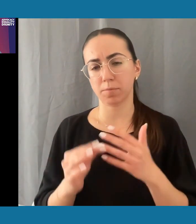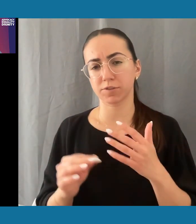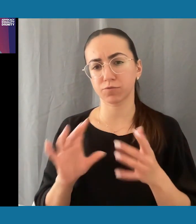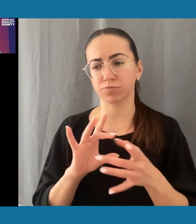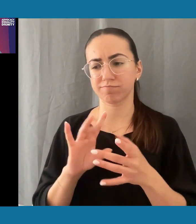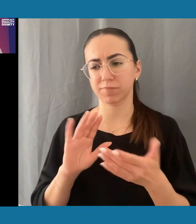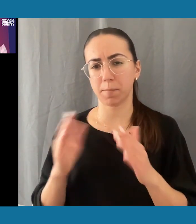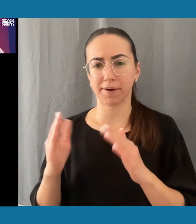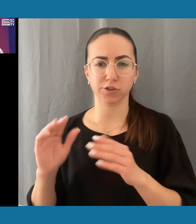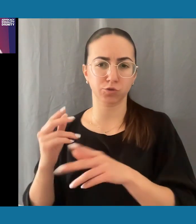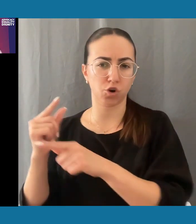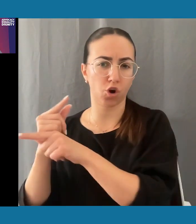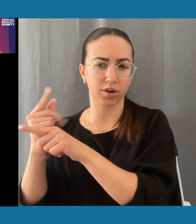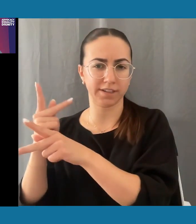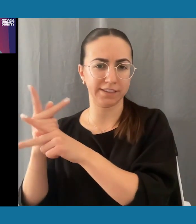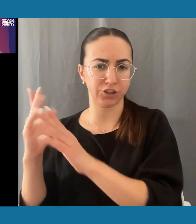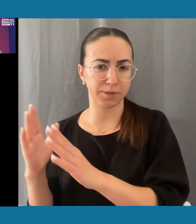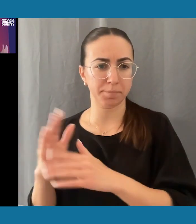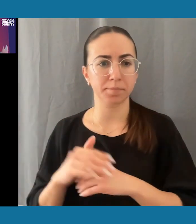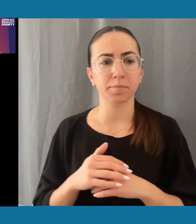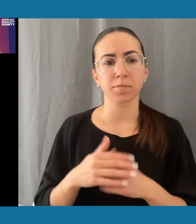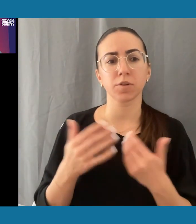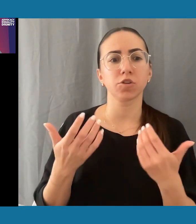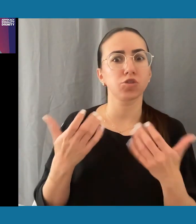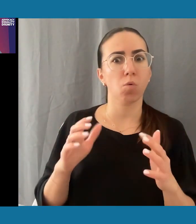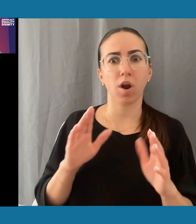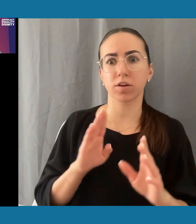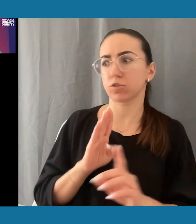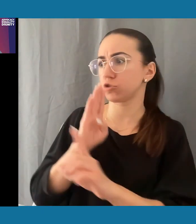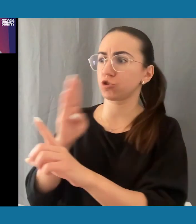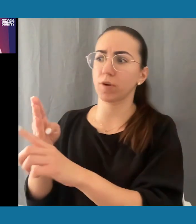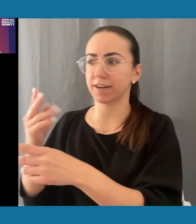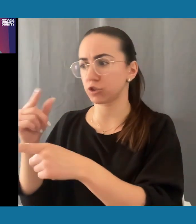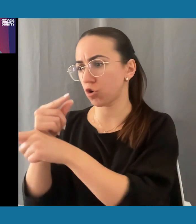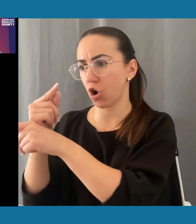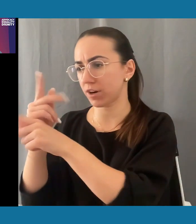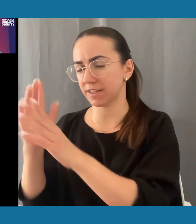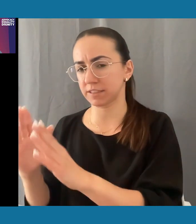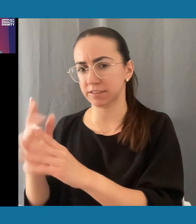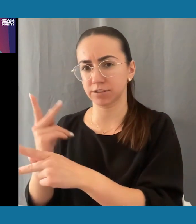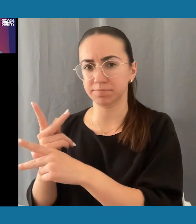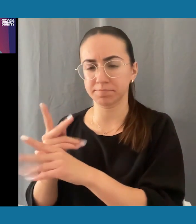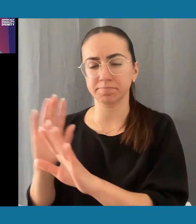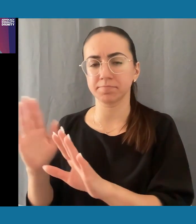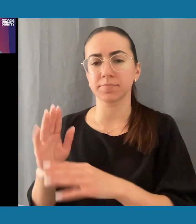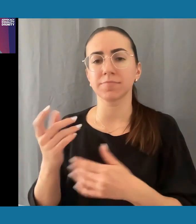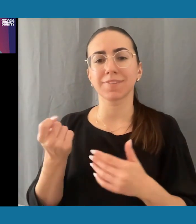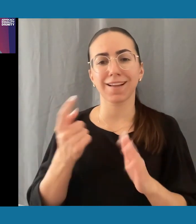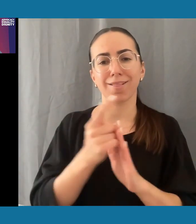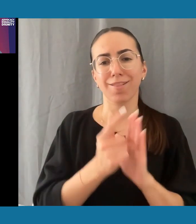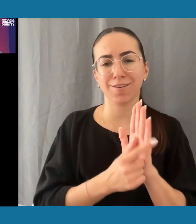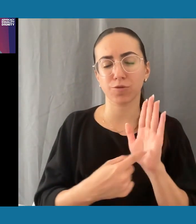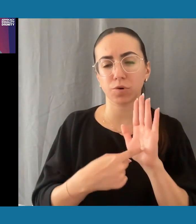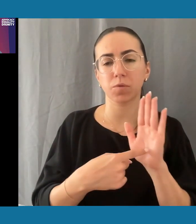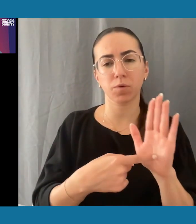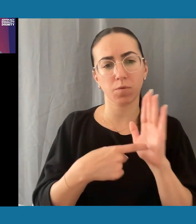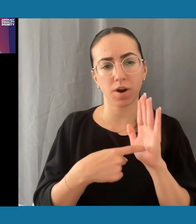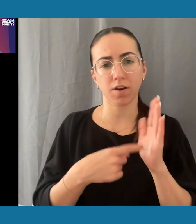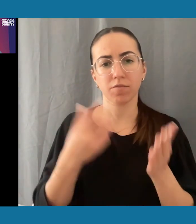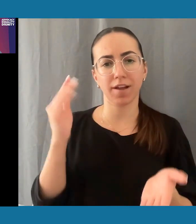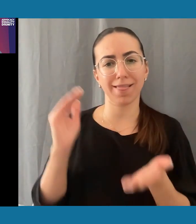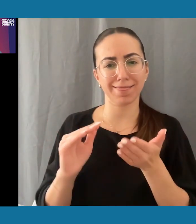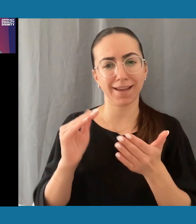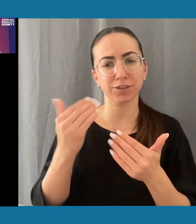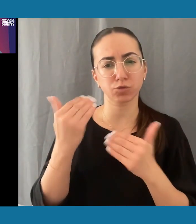to skip directly to guardianship because, like I said earlier, our statutes require that, you know, less restrictive alternatives are